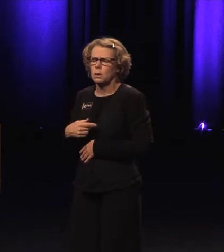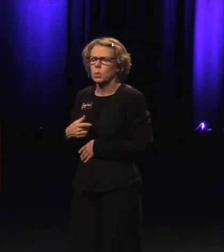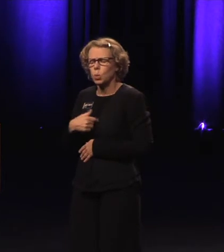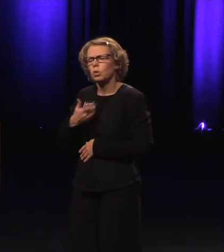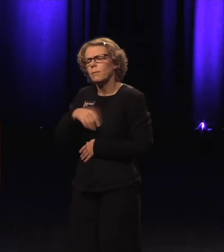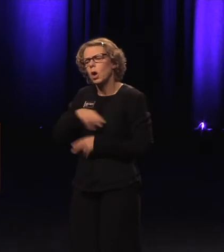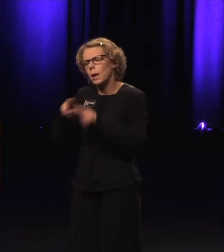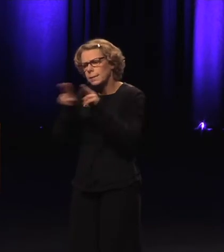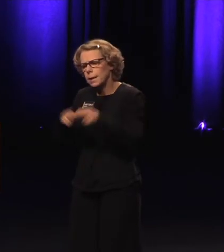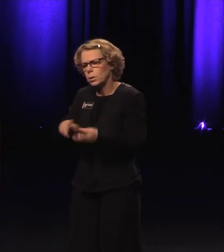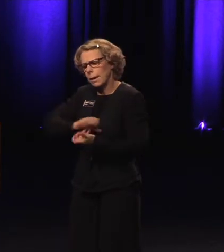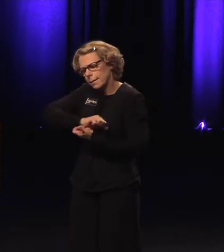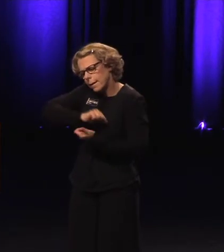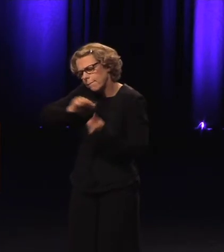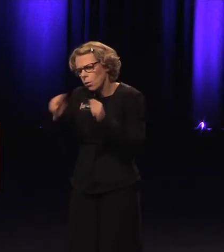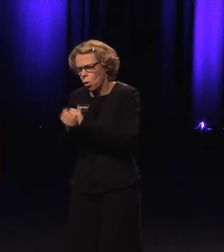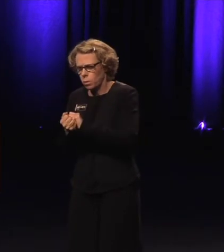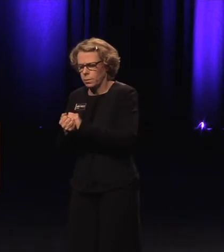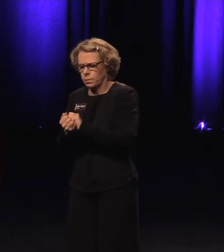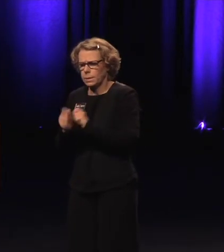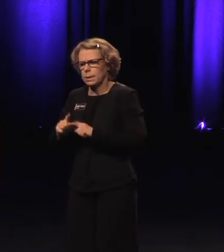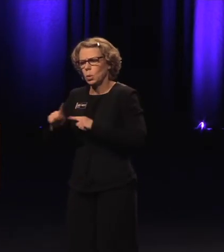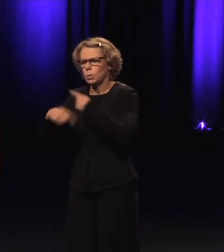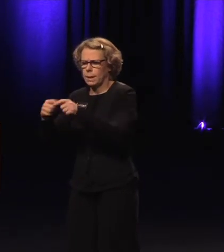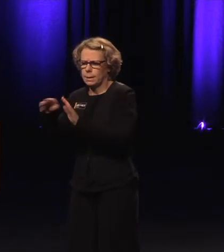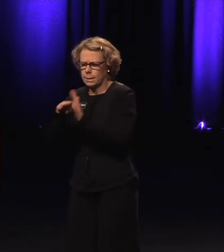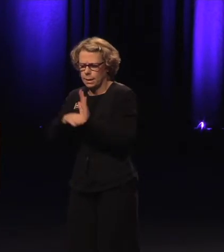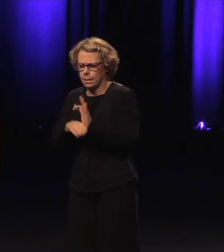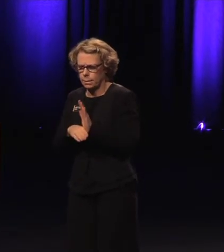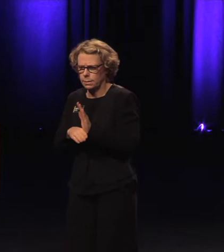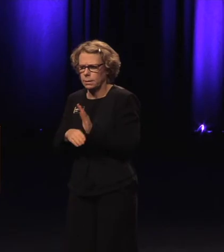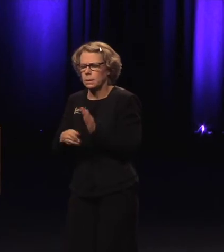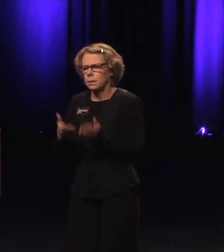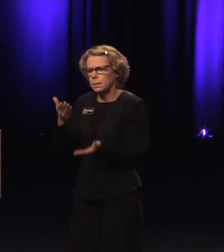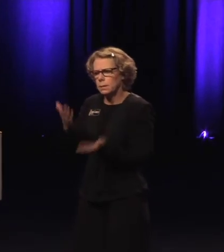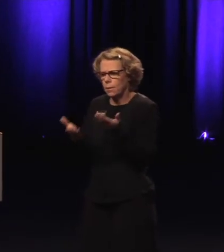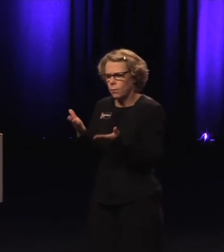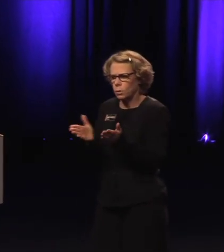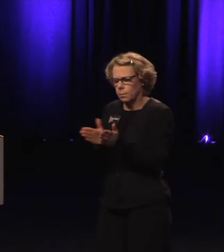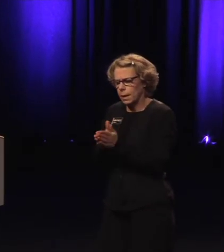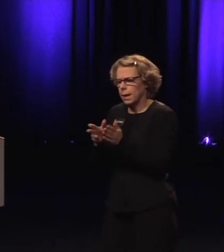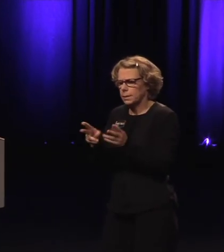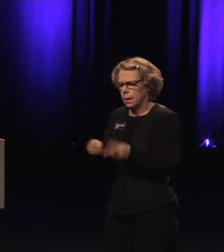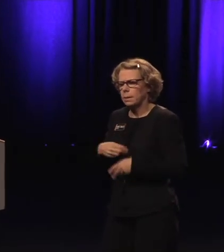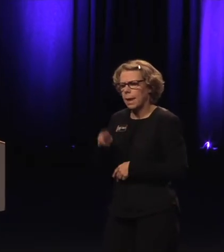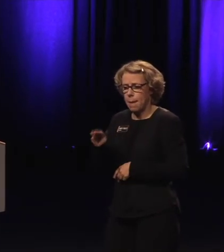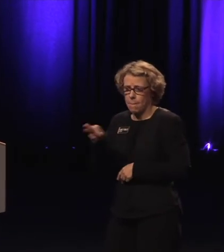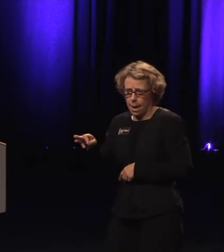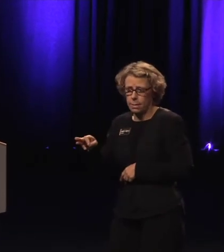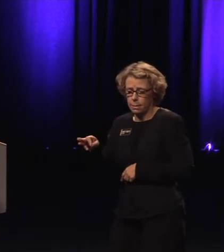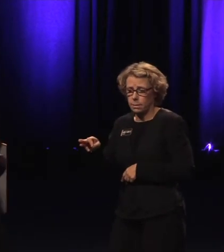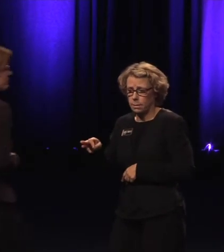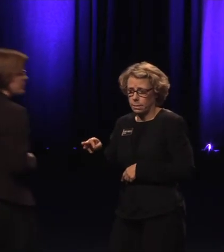reform in development agendas, compatible with the Universal Declaration of Human Rights,